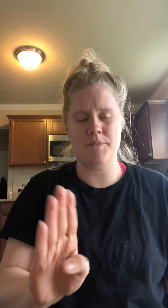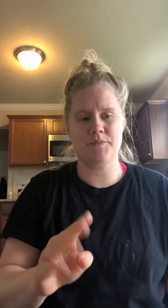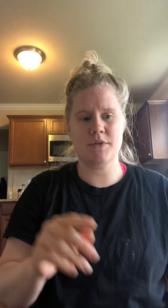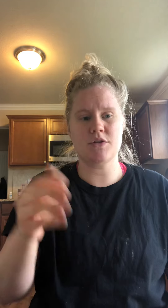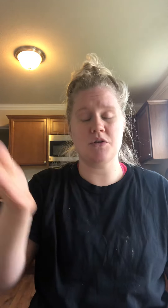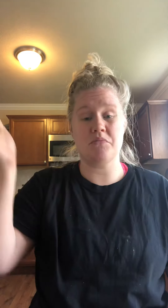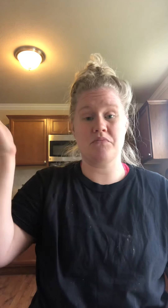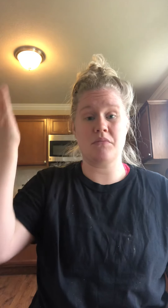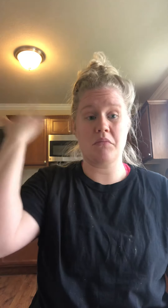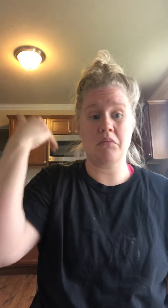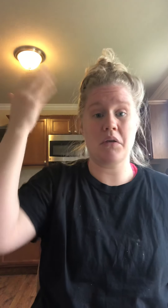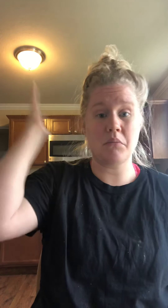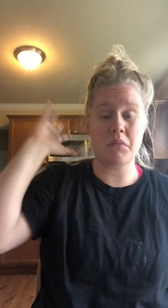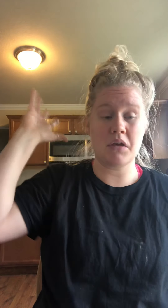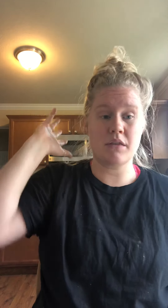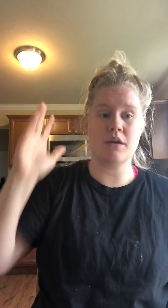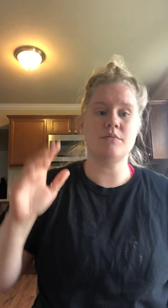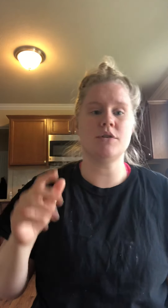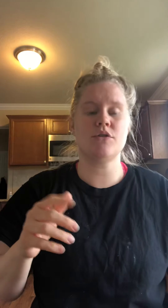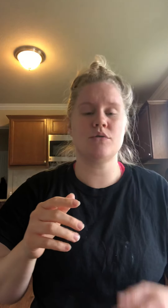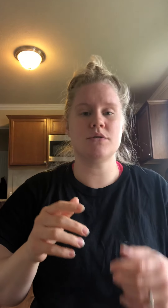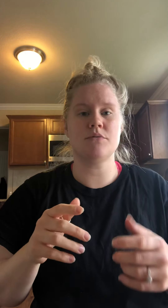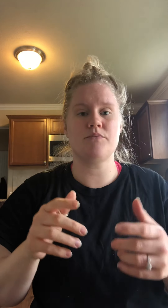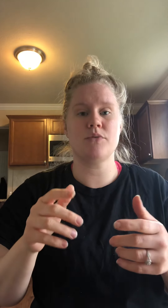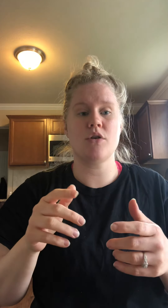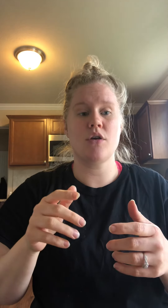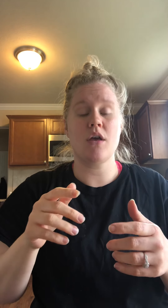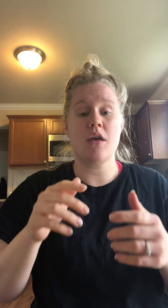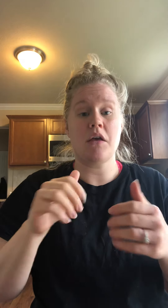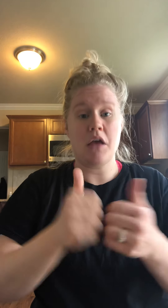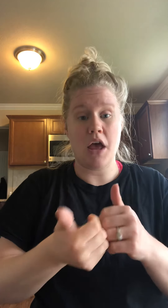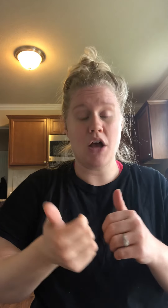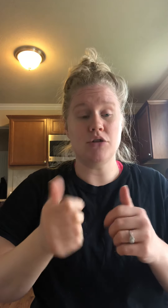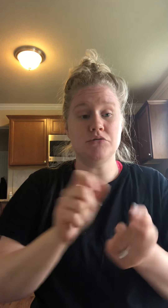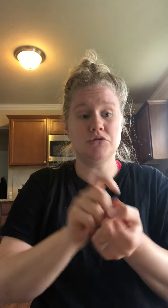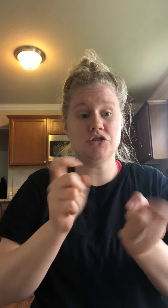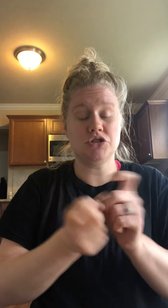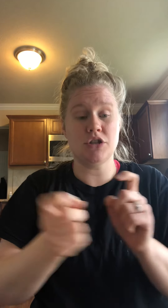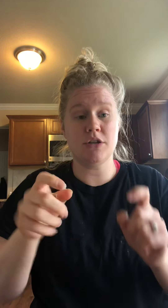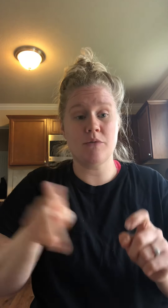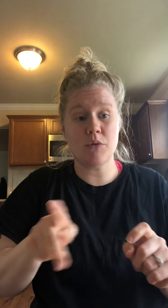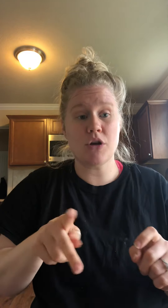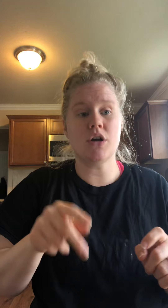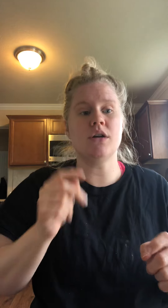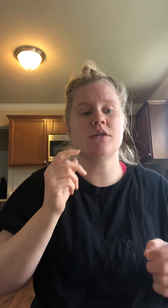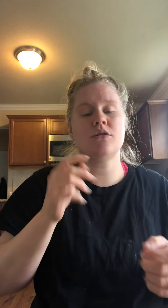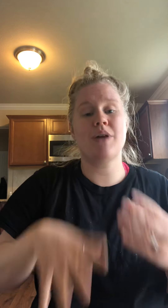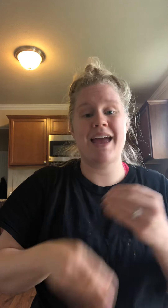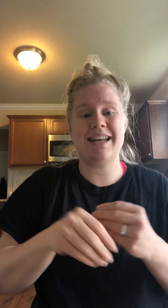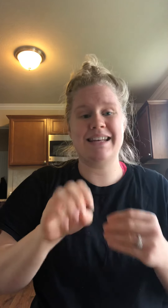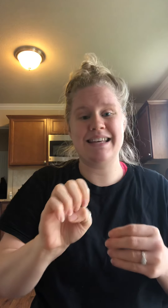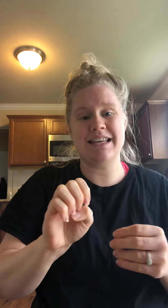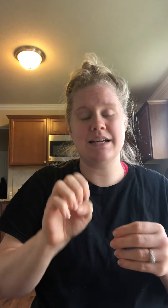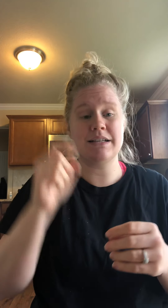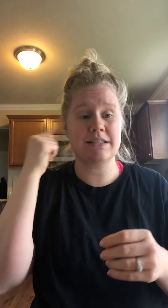an E sound at the end of a word. So if the word was foot, then the plural was maybe